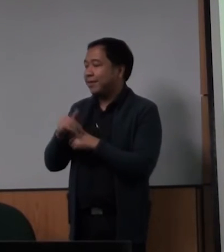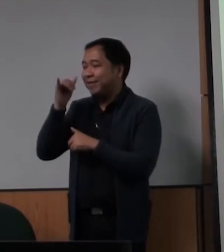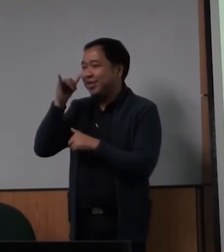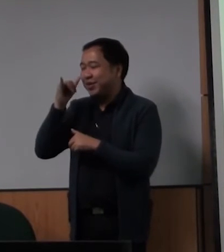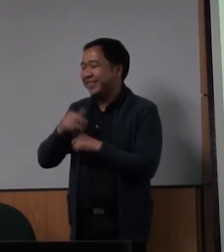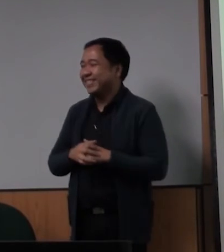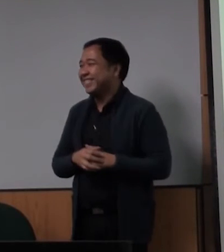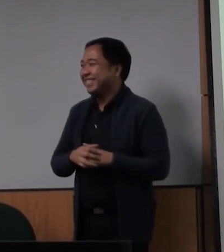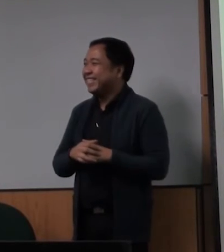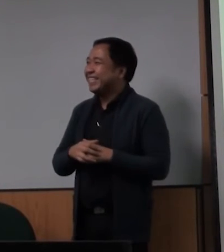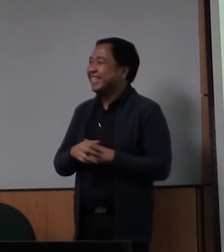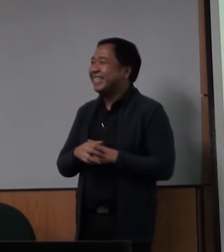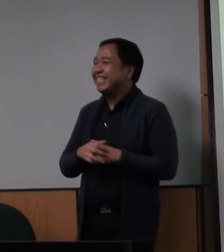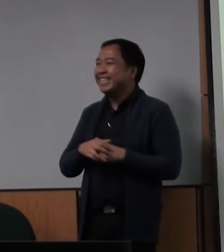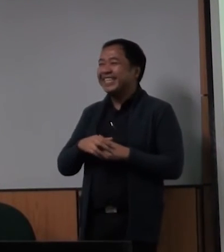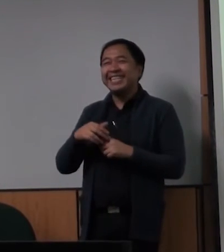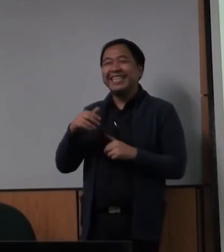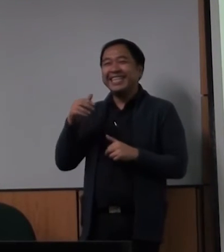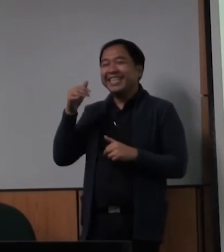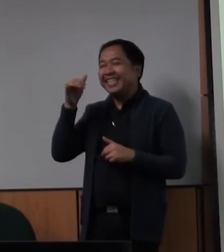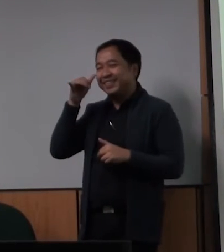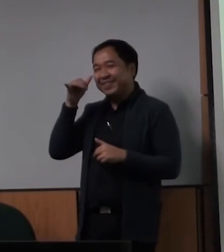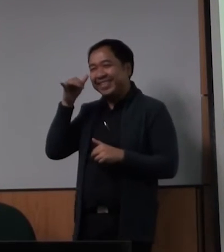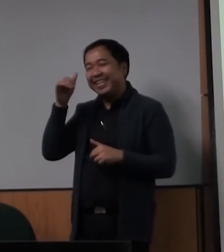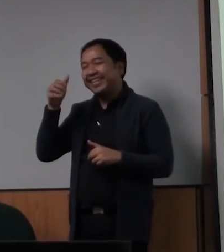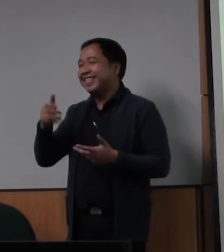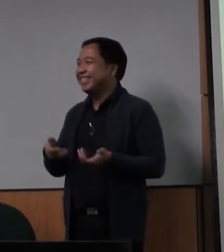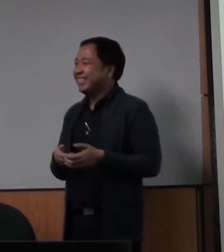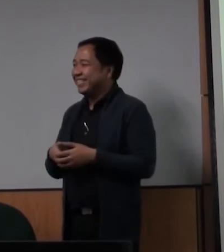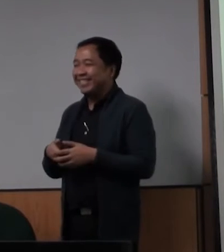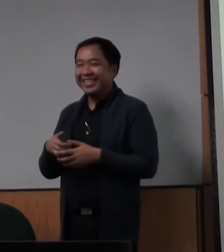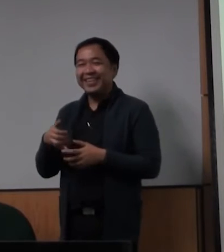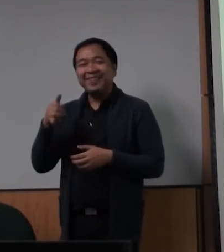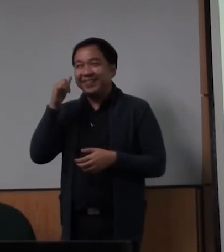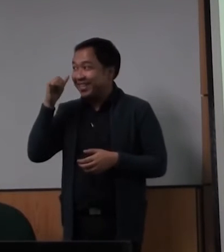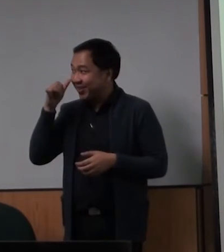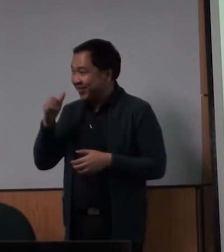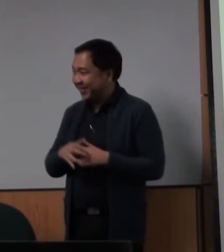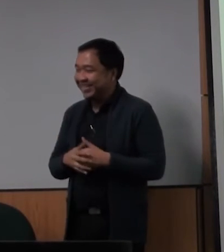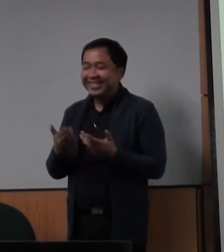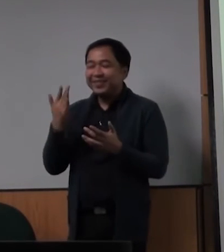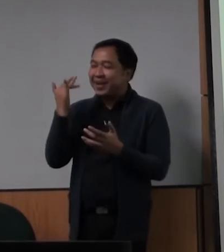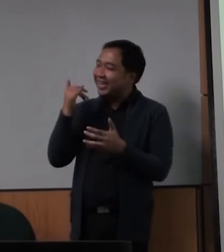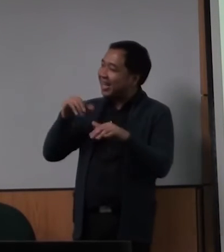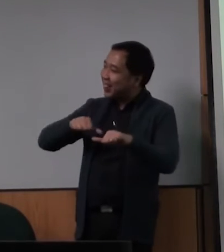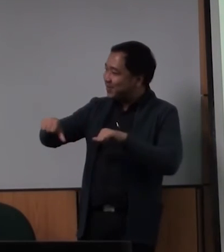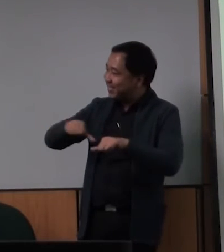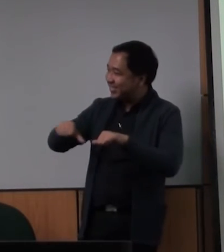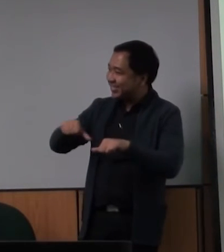video, I chose yung video animation nga. So, why animation?